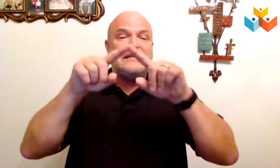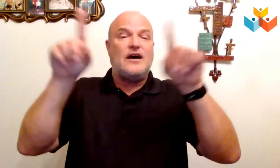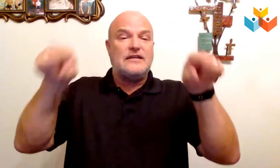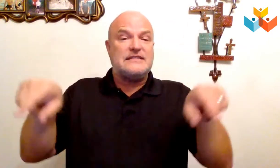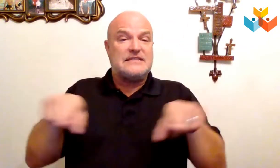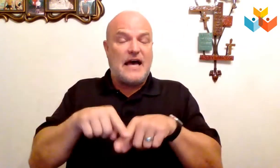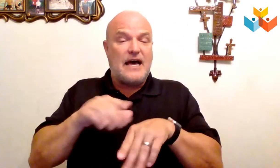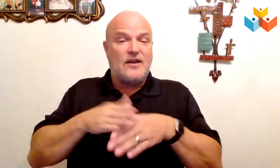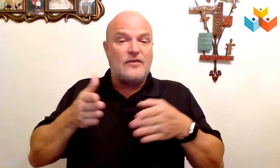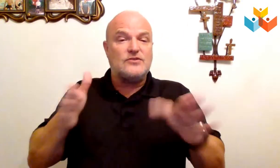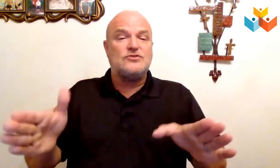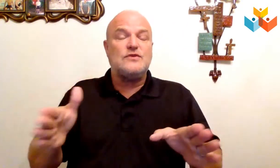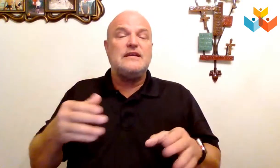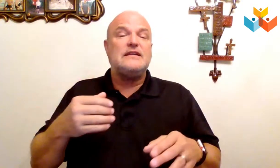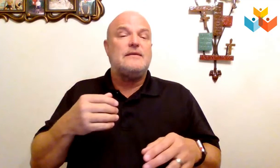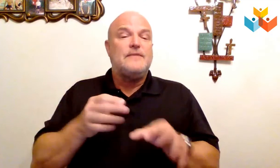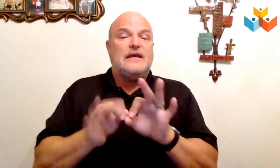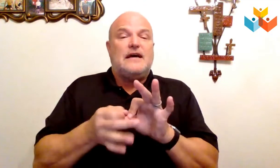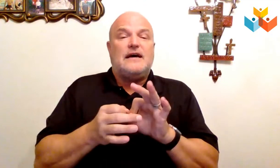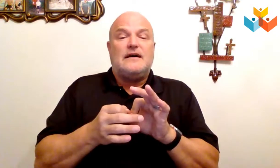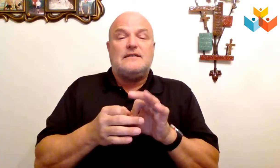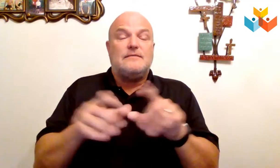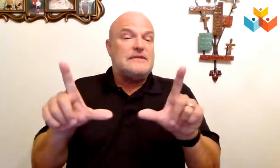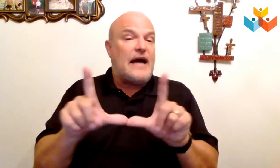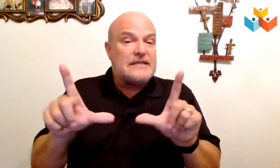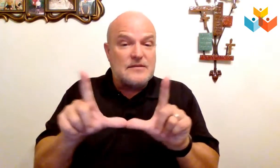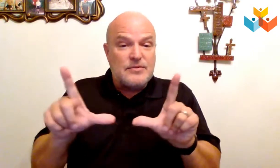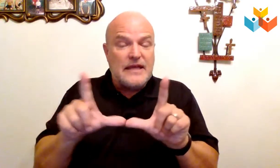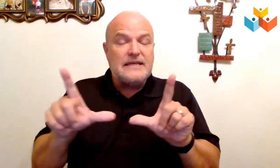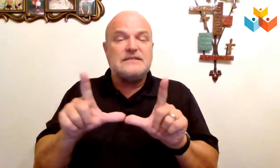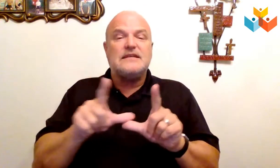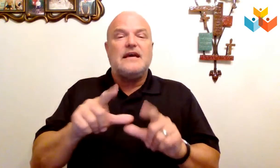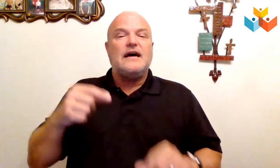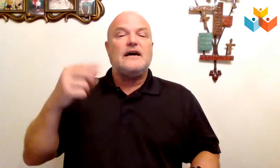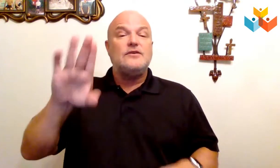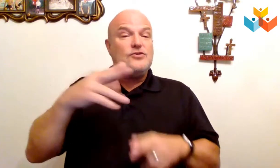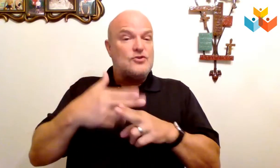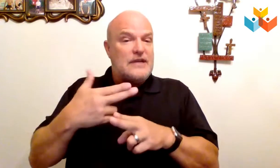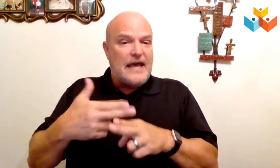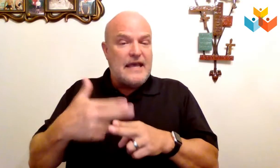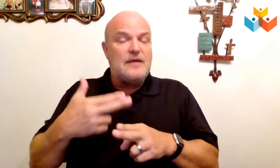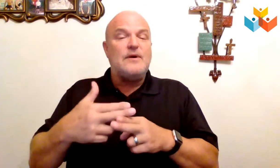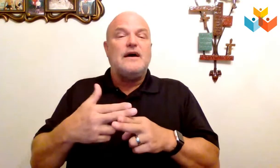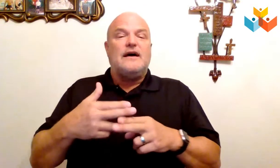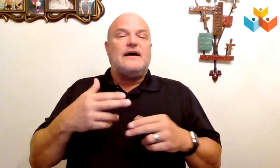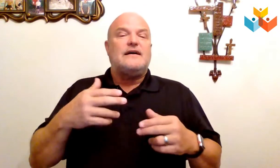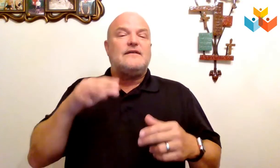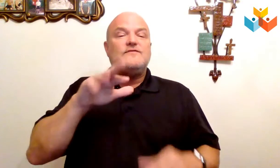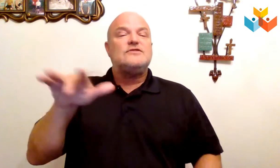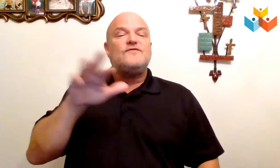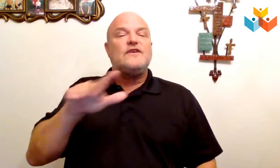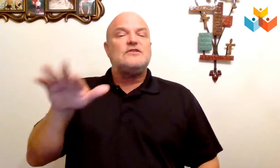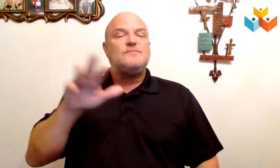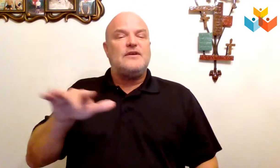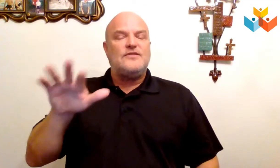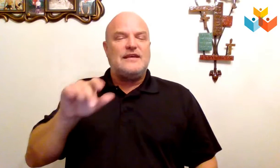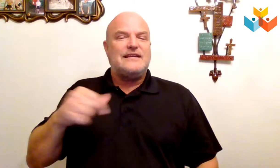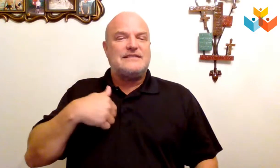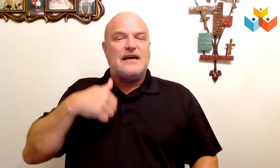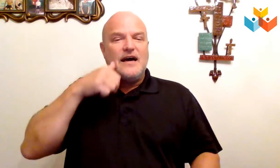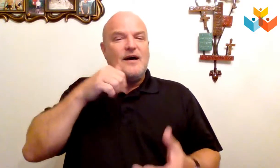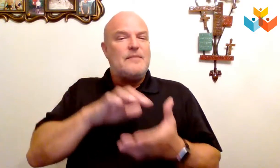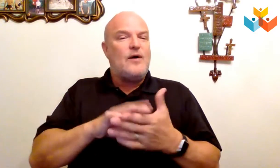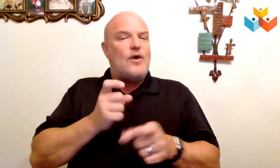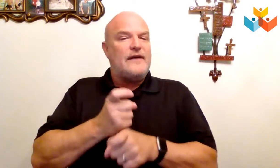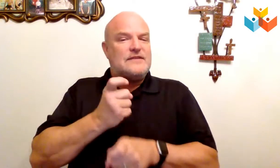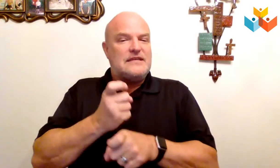radio, maybe things you just see on a sign on the street, license plates, your name,